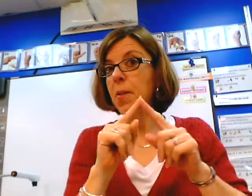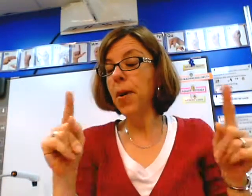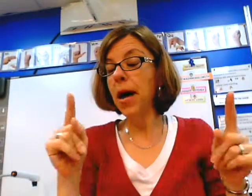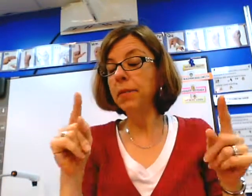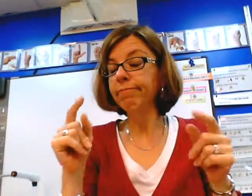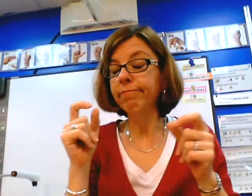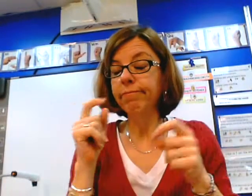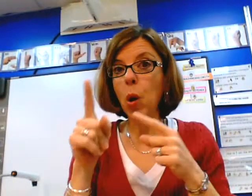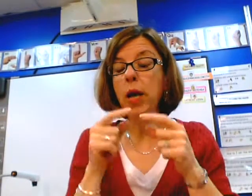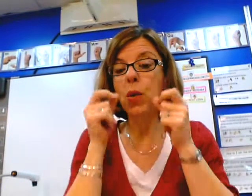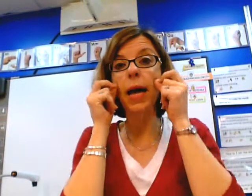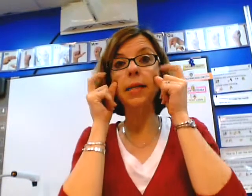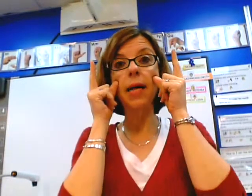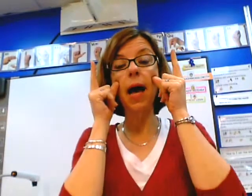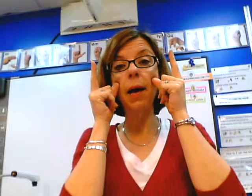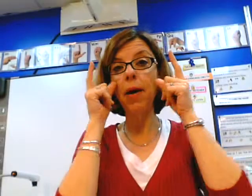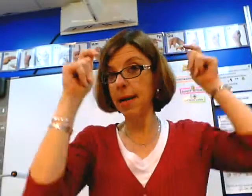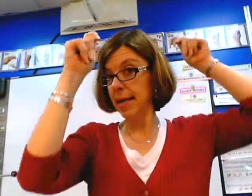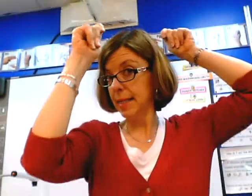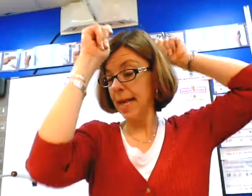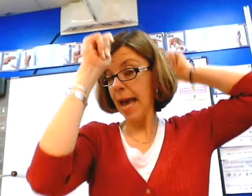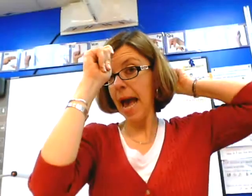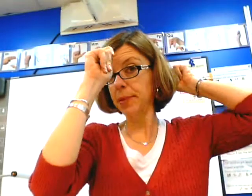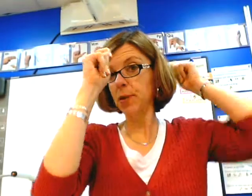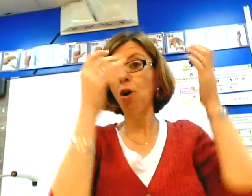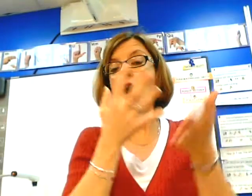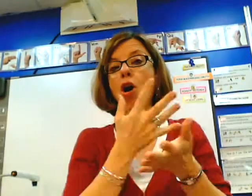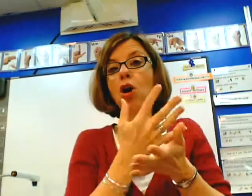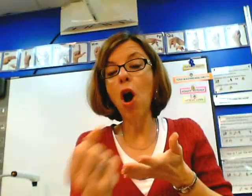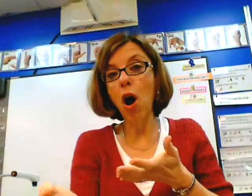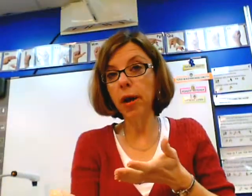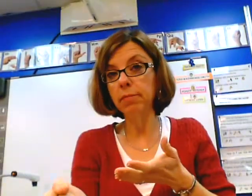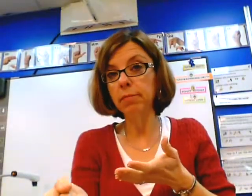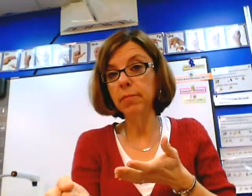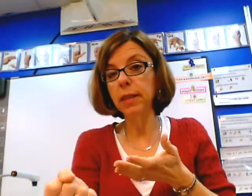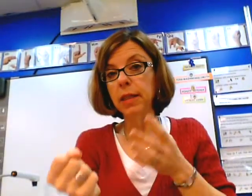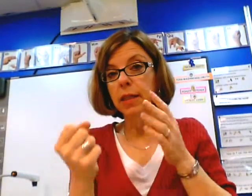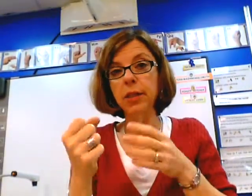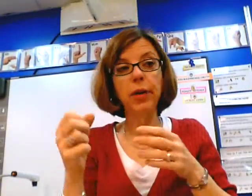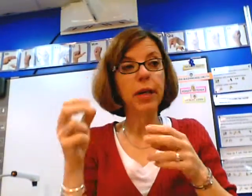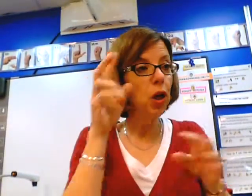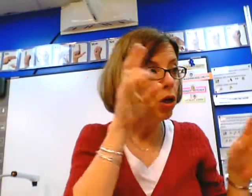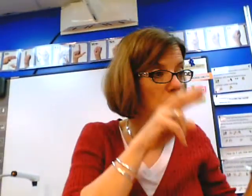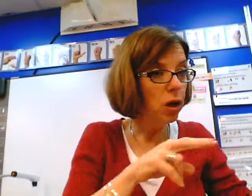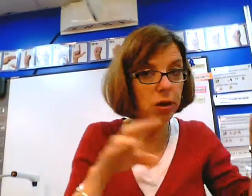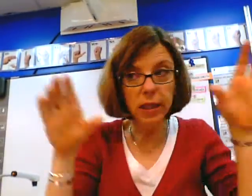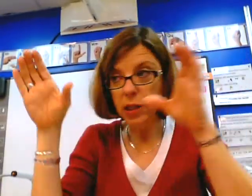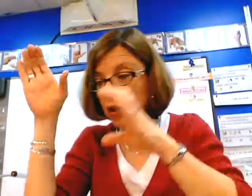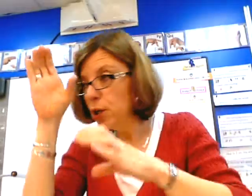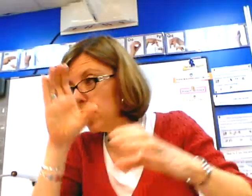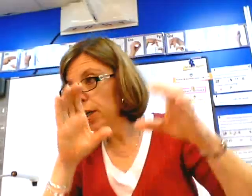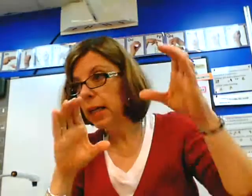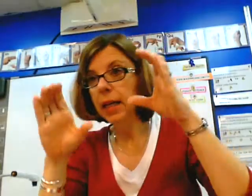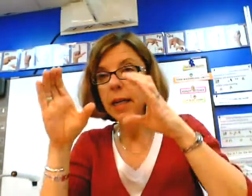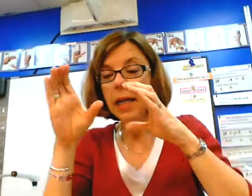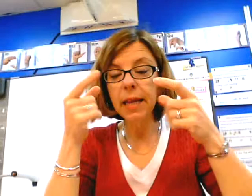asleep. But when he wakes up, his caps are gone. So he looks, he's